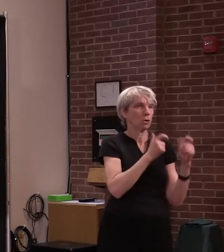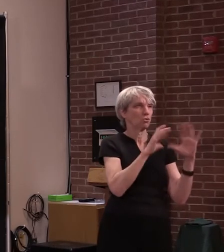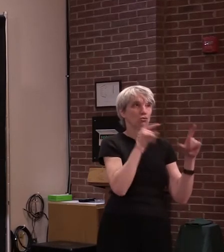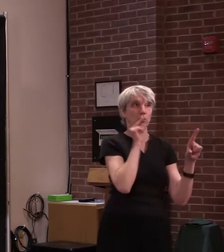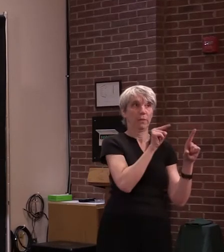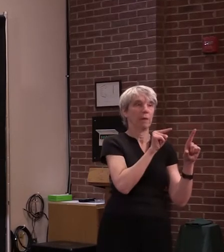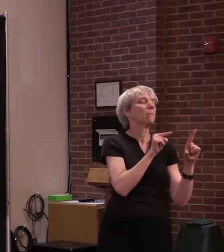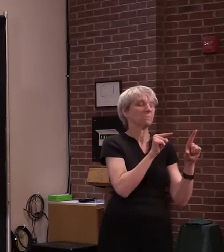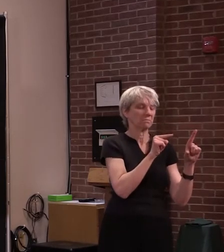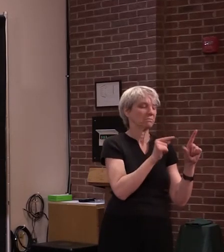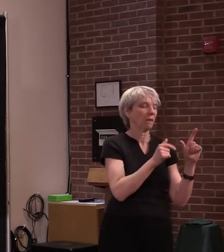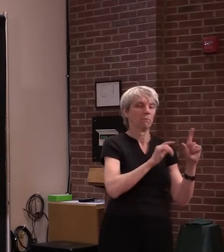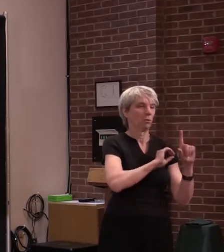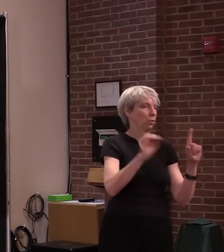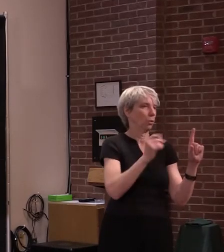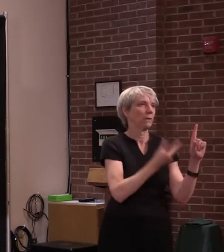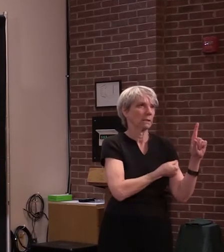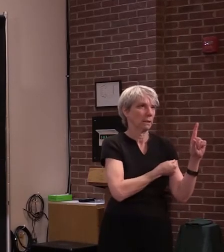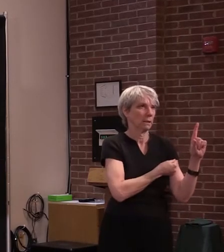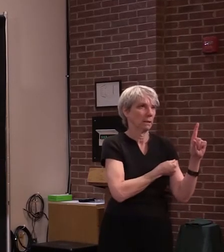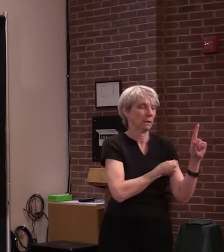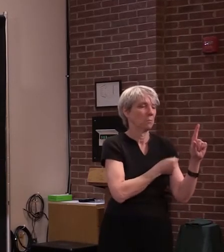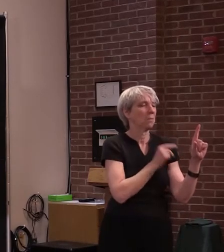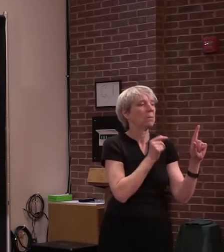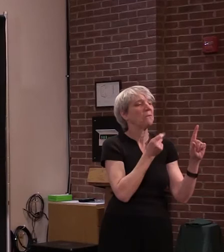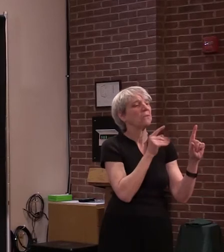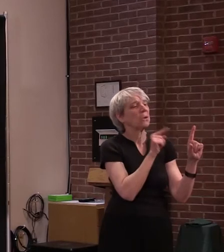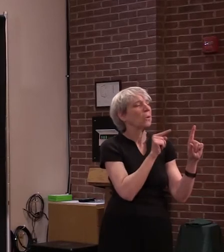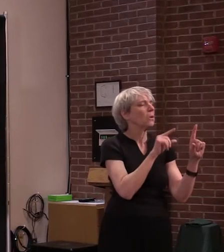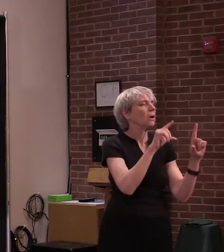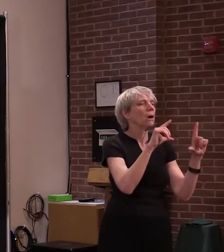if a small percentage of them don't fit that